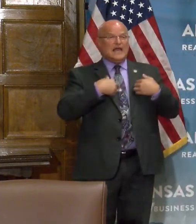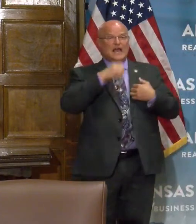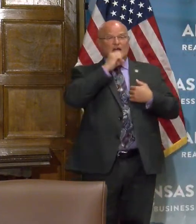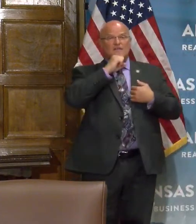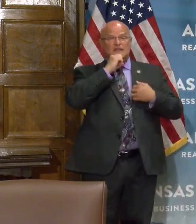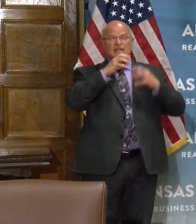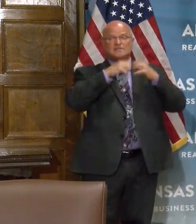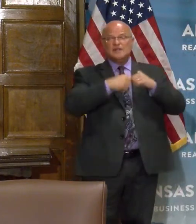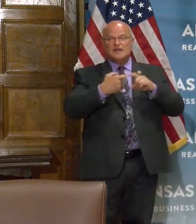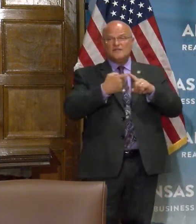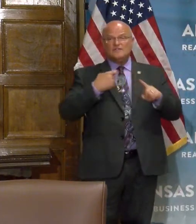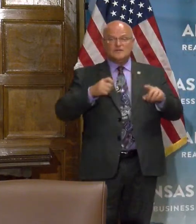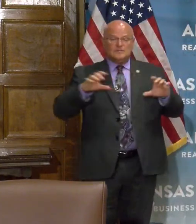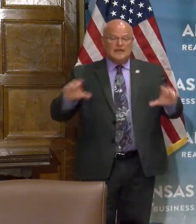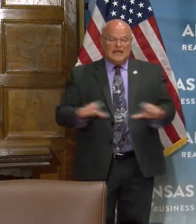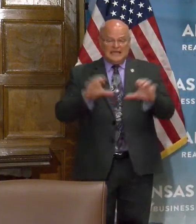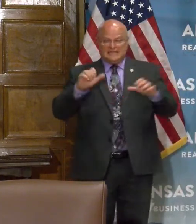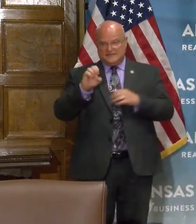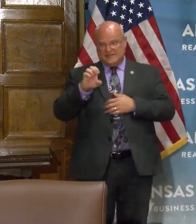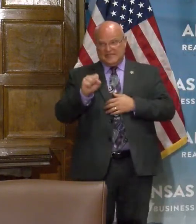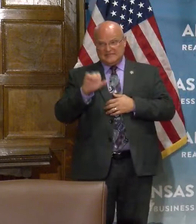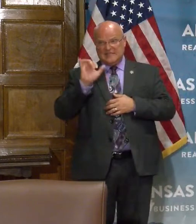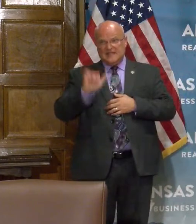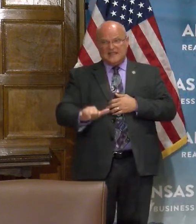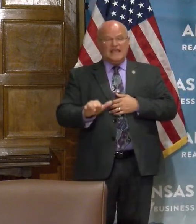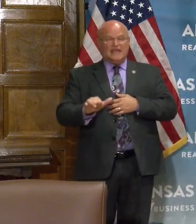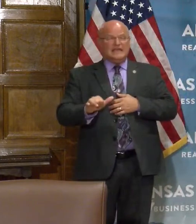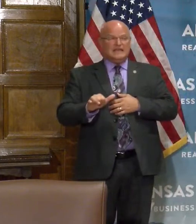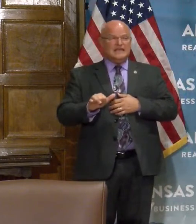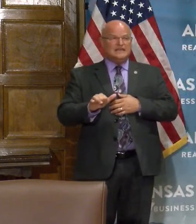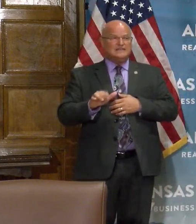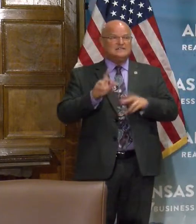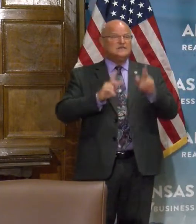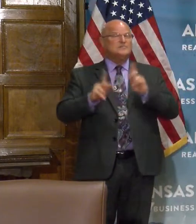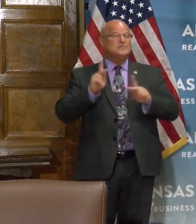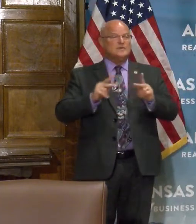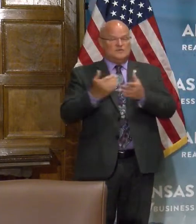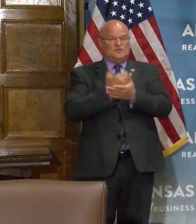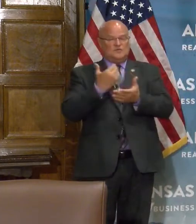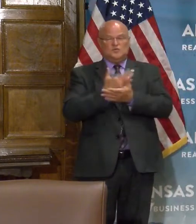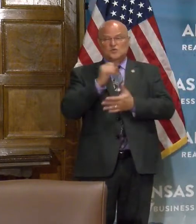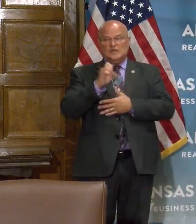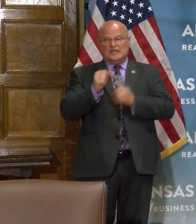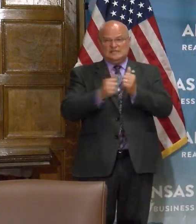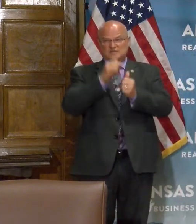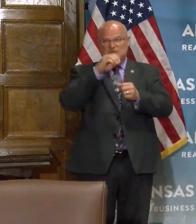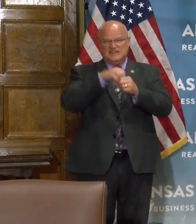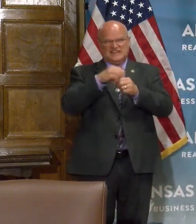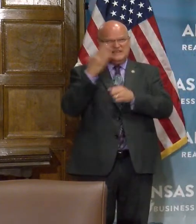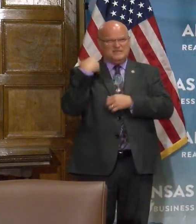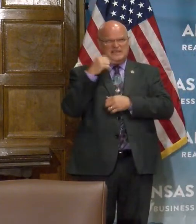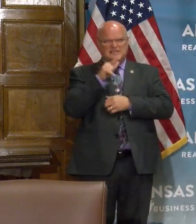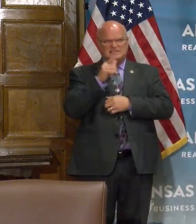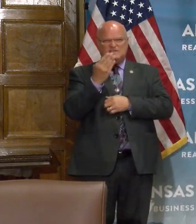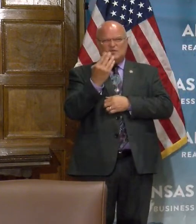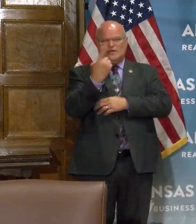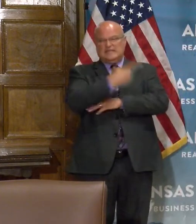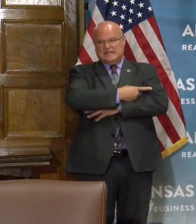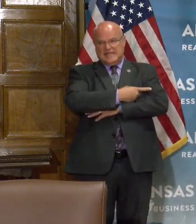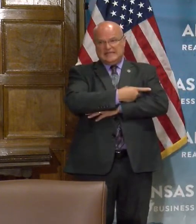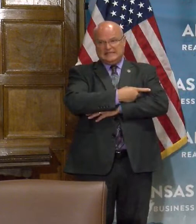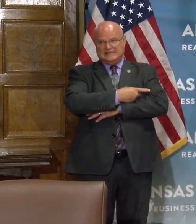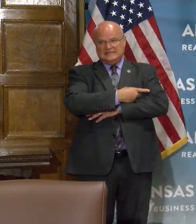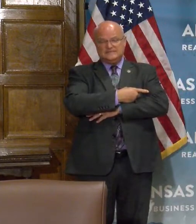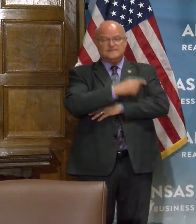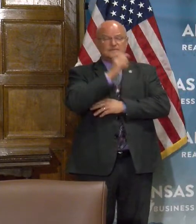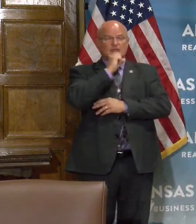age breakdown from active cases, so those are all those who have been new cases within basically the last 14 days.